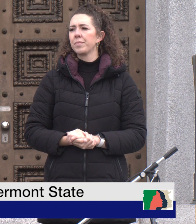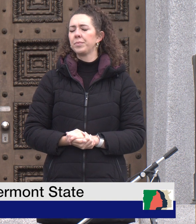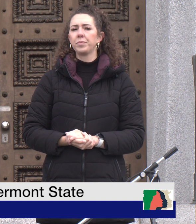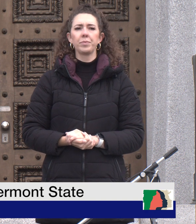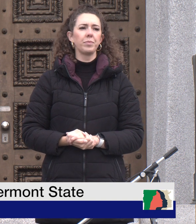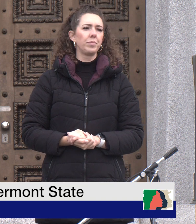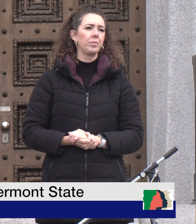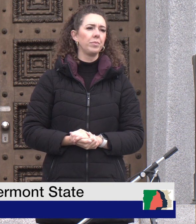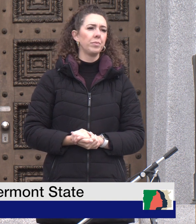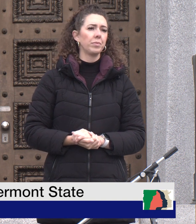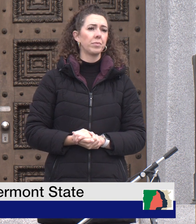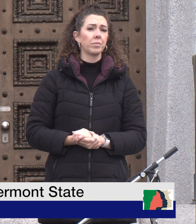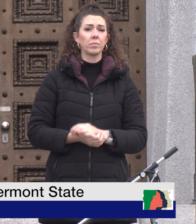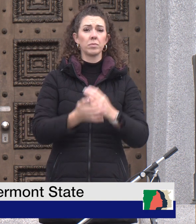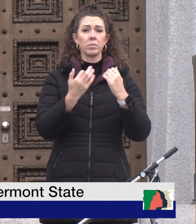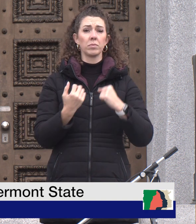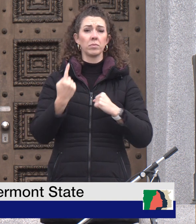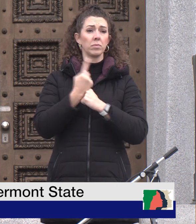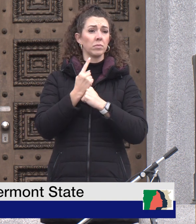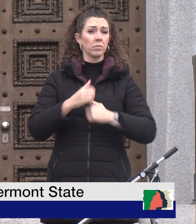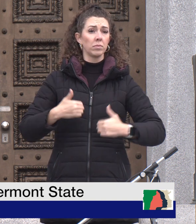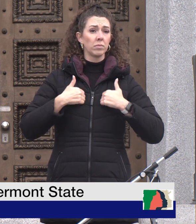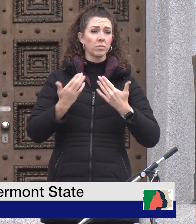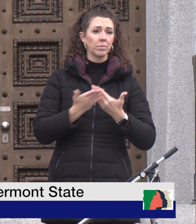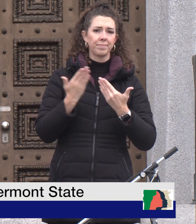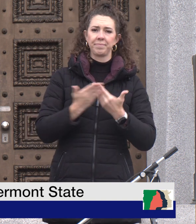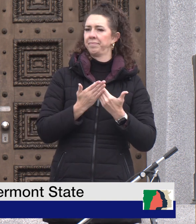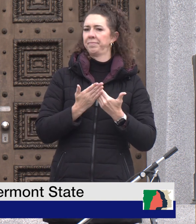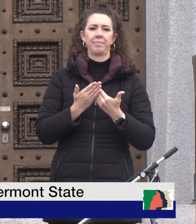These are some challenging times.